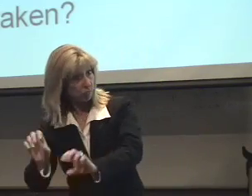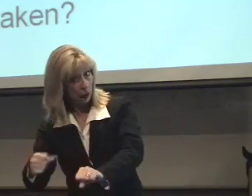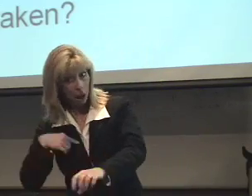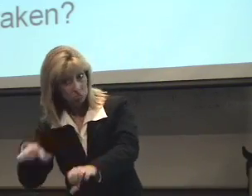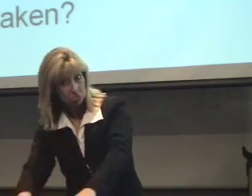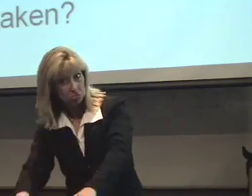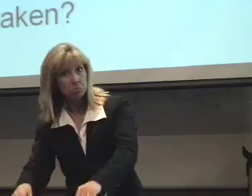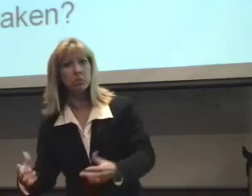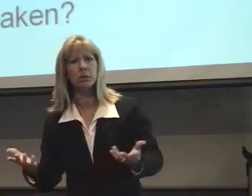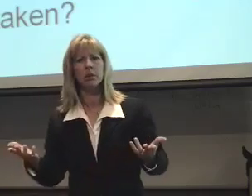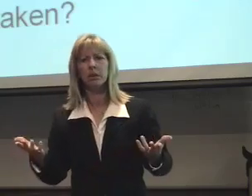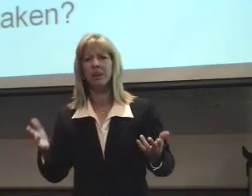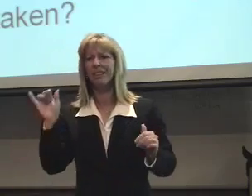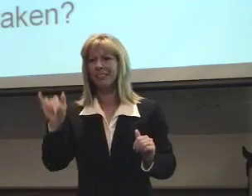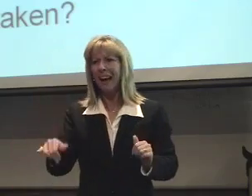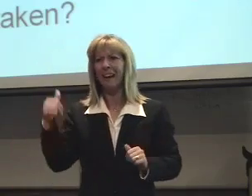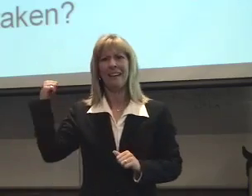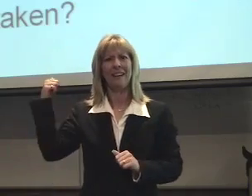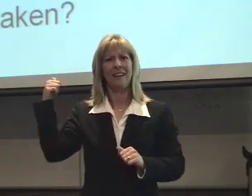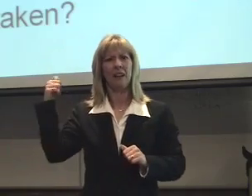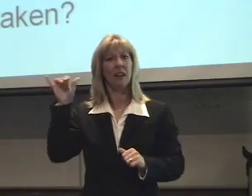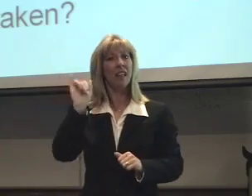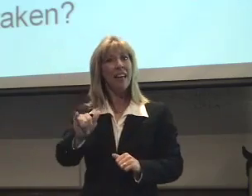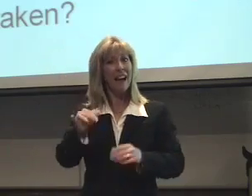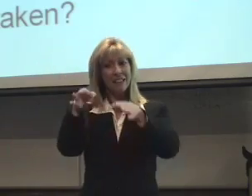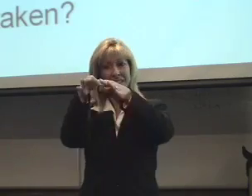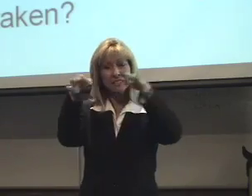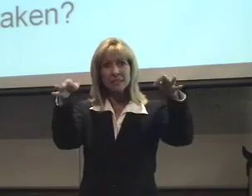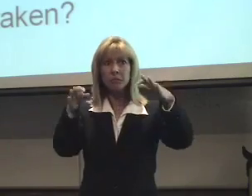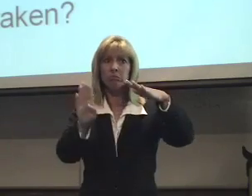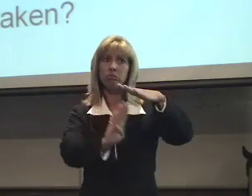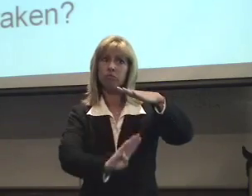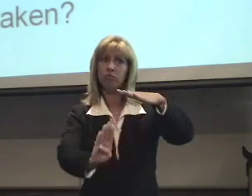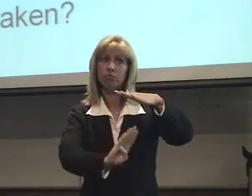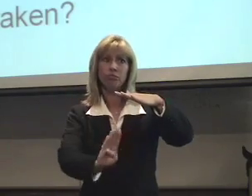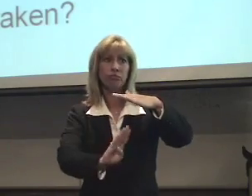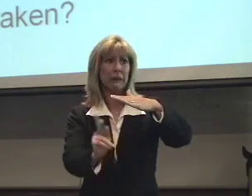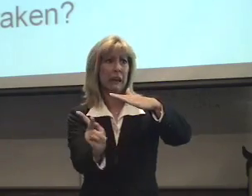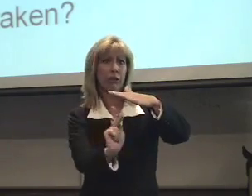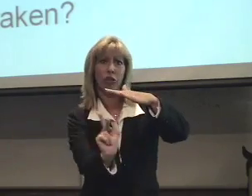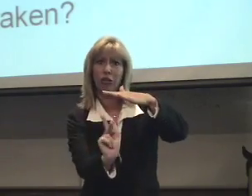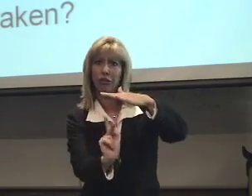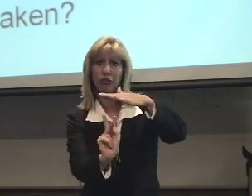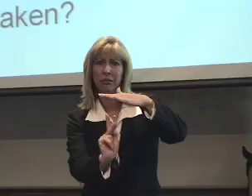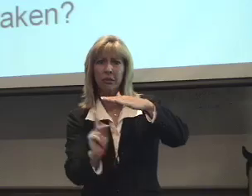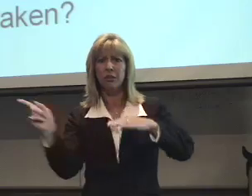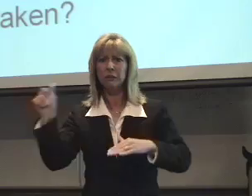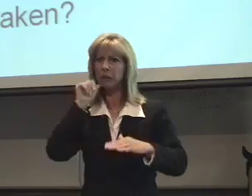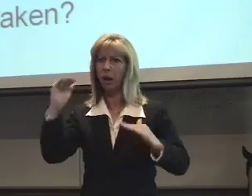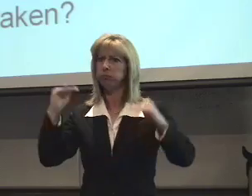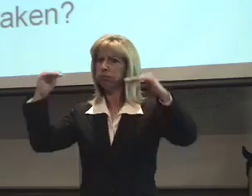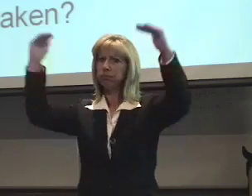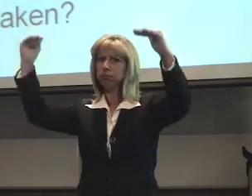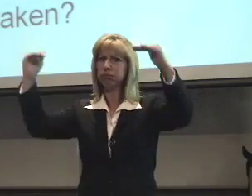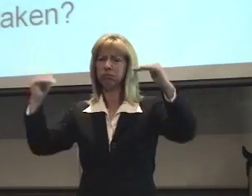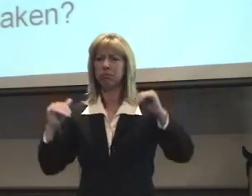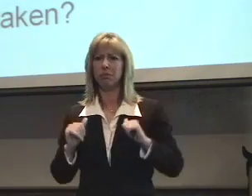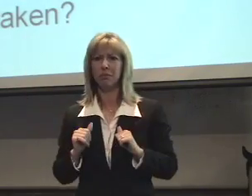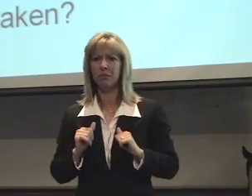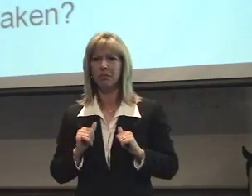grade sentences. These are not high level, sophisticated. But when you are very little, and this is the way you learn to